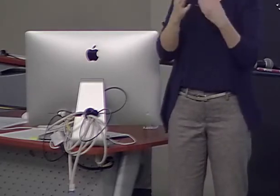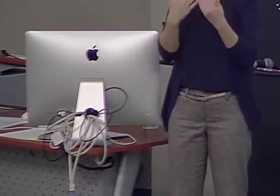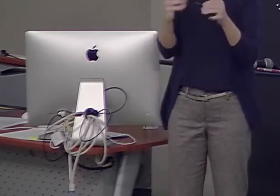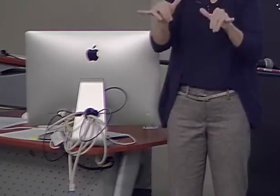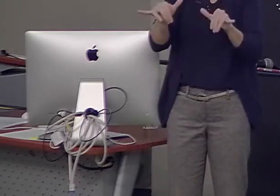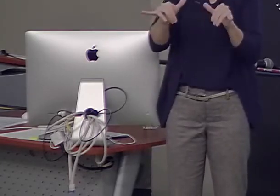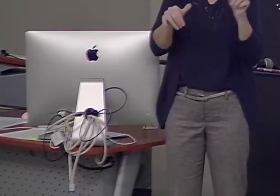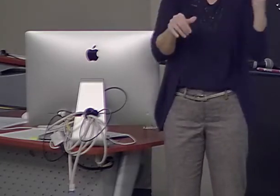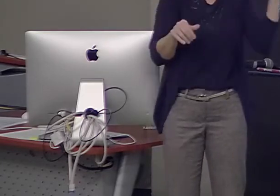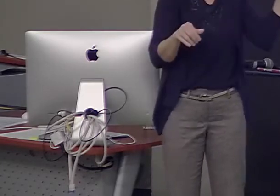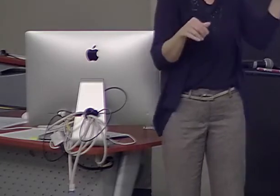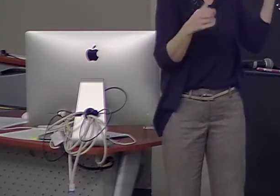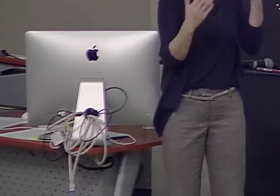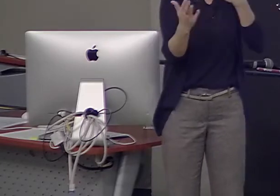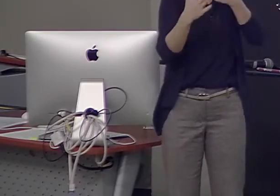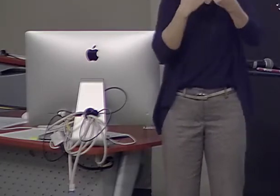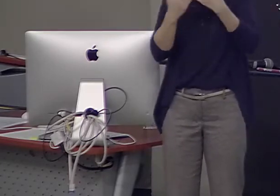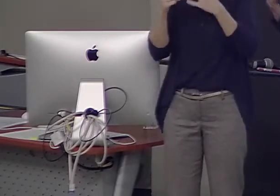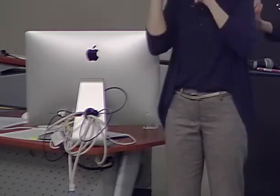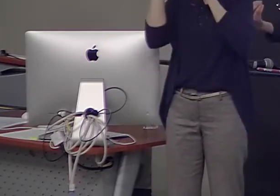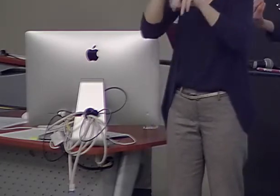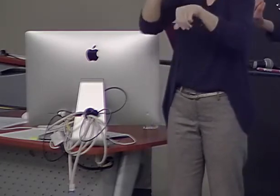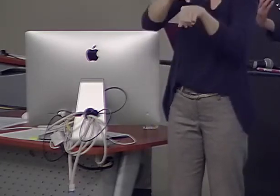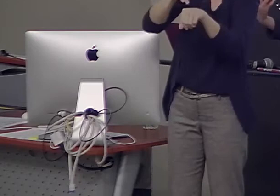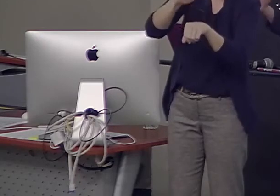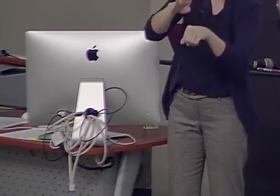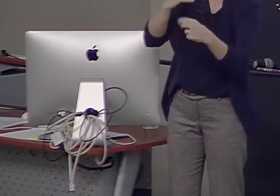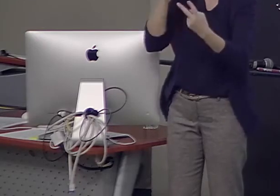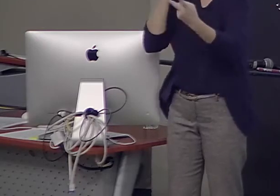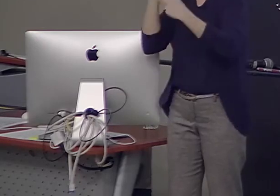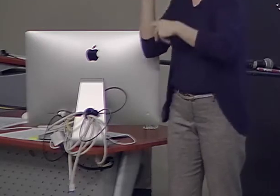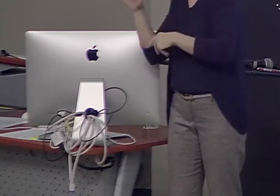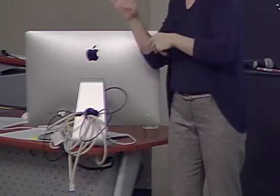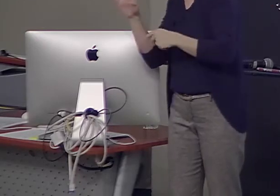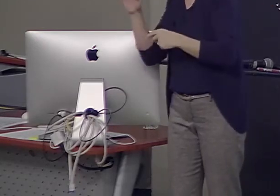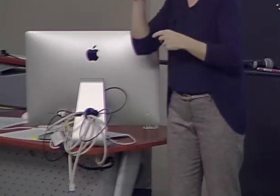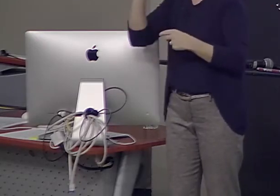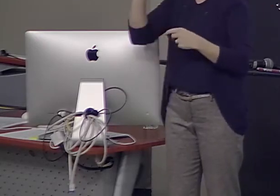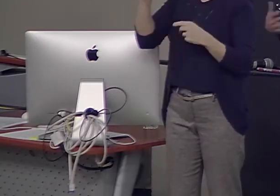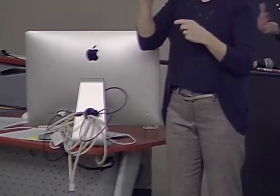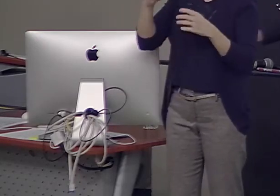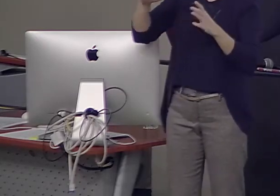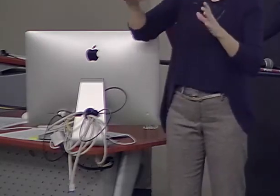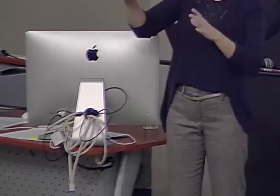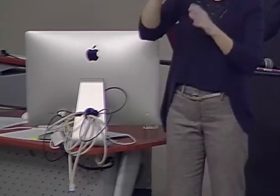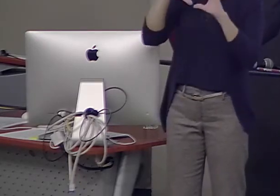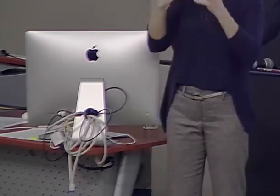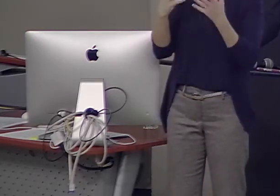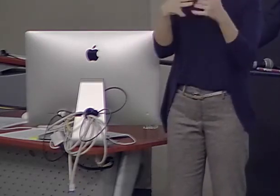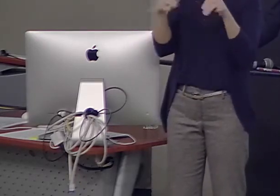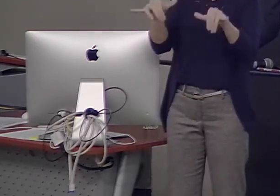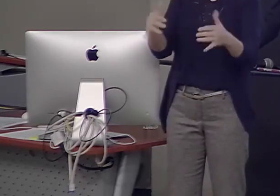and it doesn't matter whether you're looking at the touch verbs or the visual verbs, the ratings across the groups are similar.